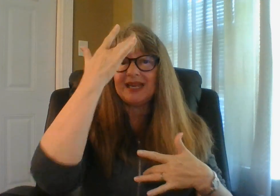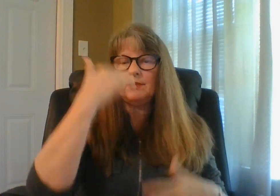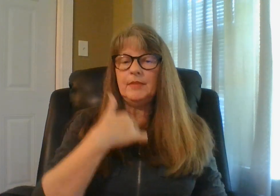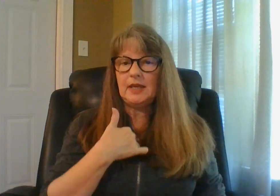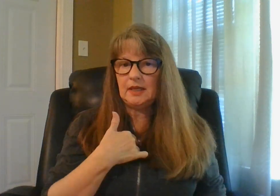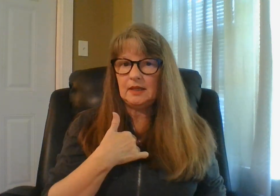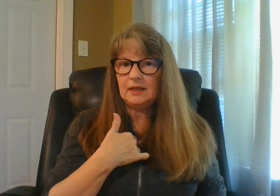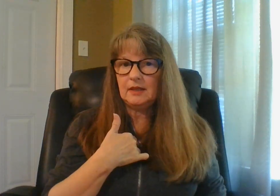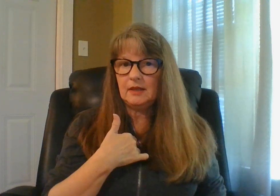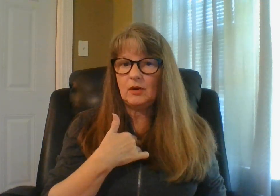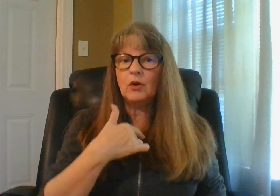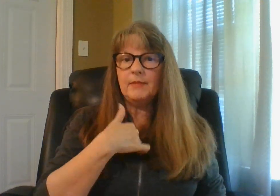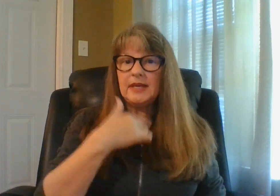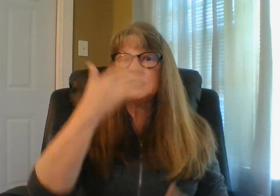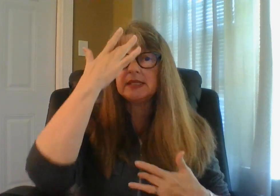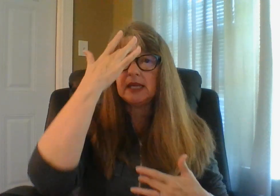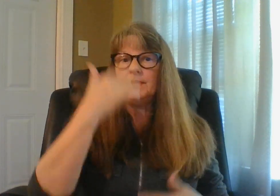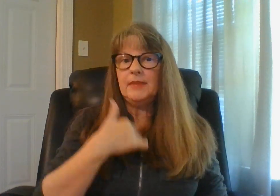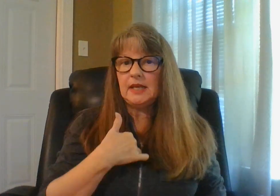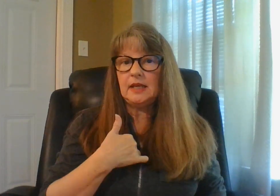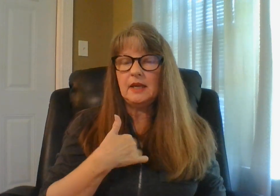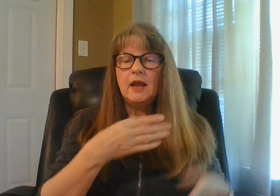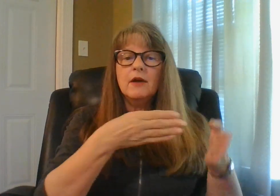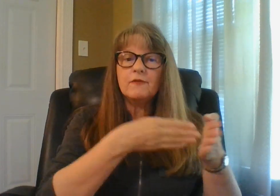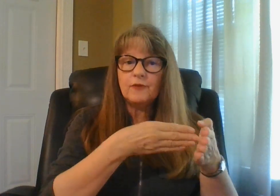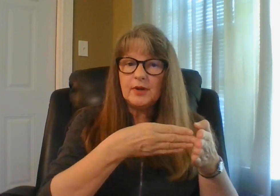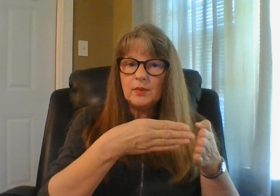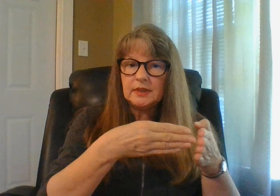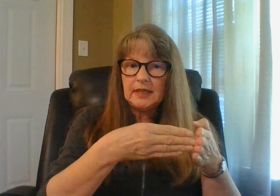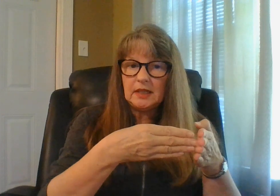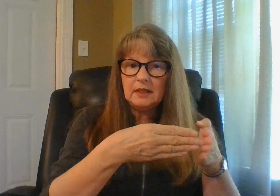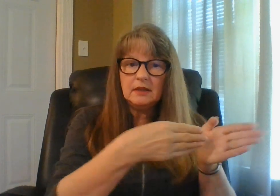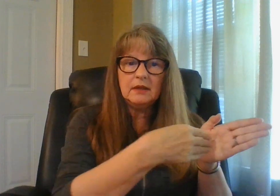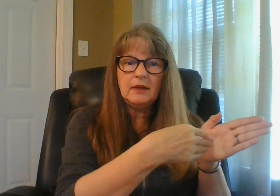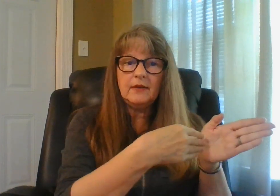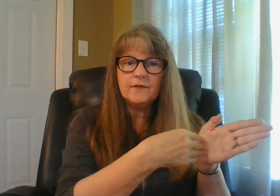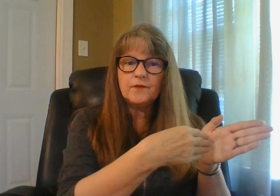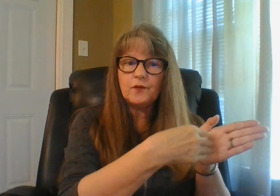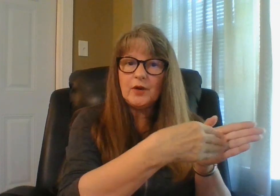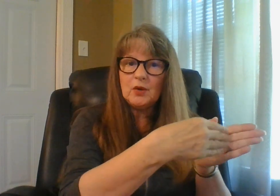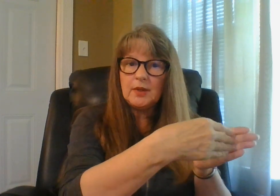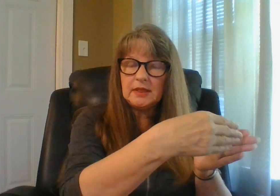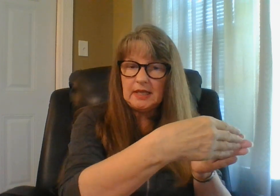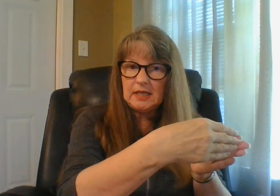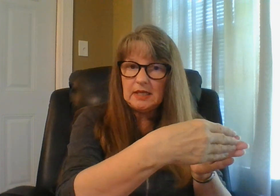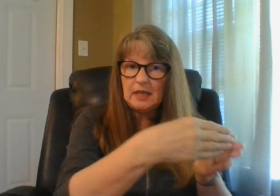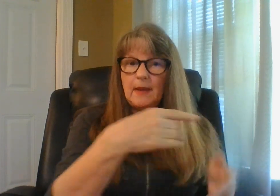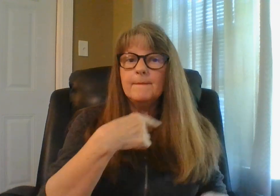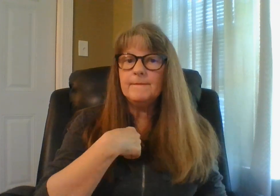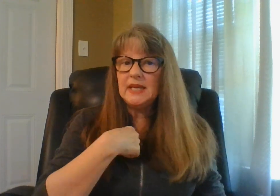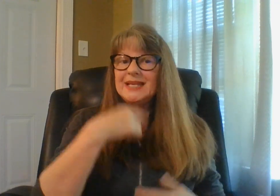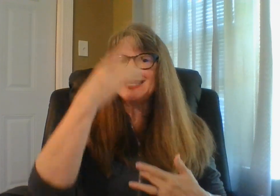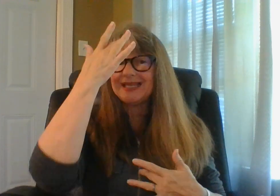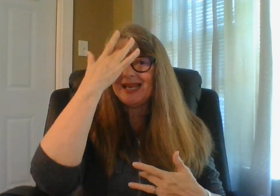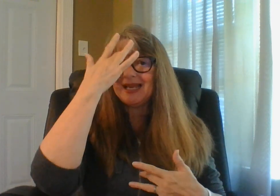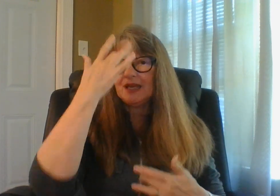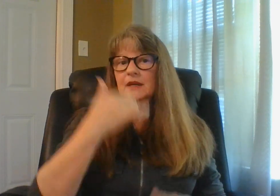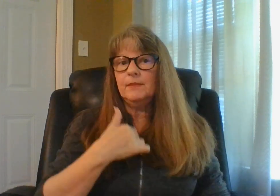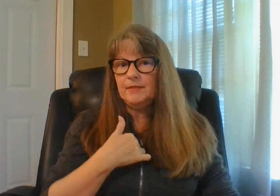sick me, or me sick me. Frequently, frequently, me sick